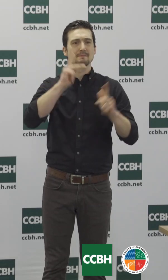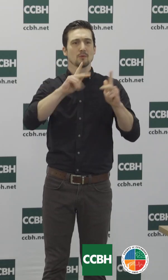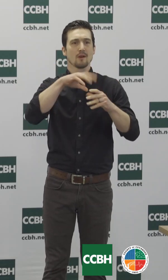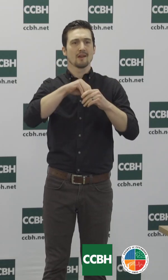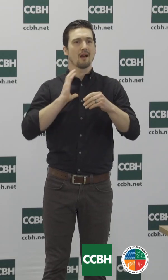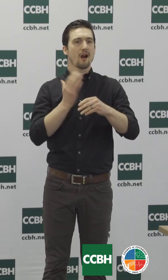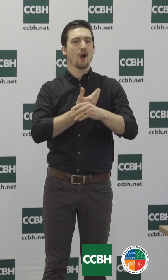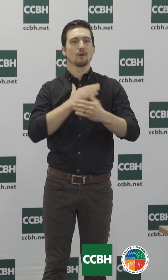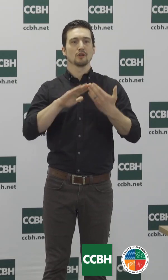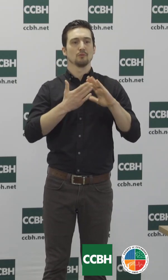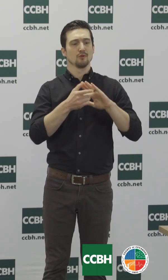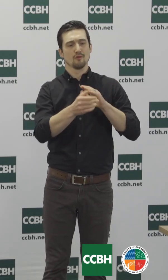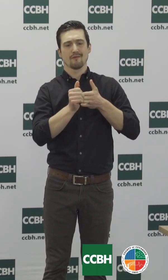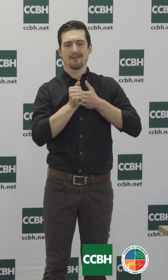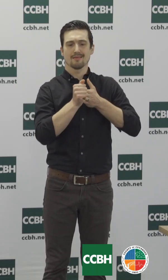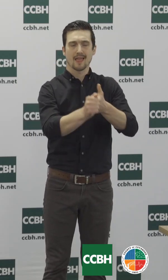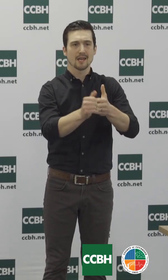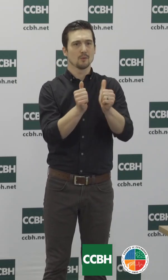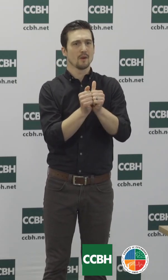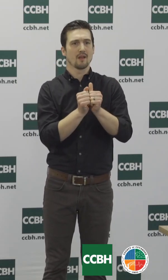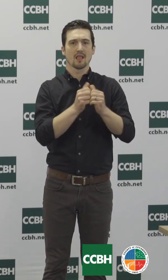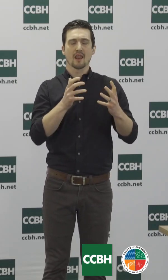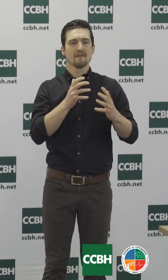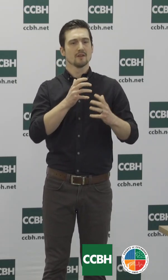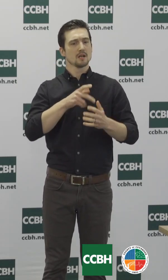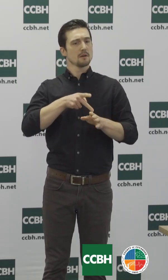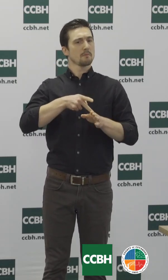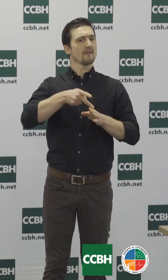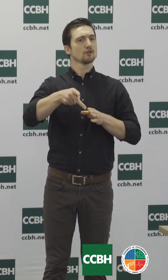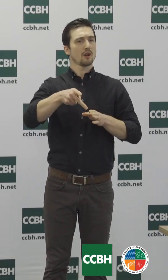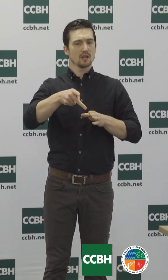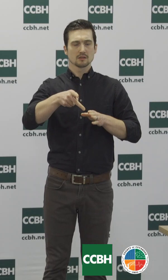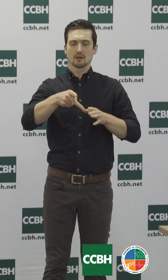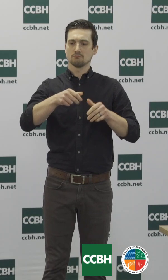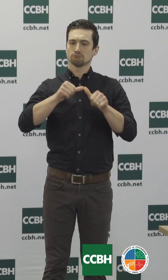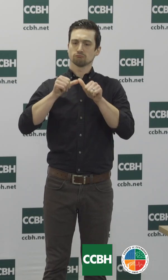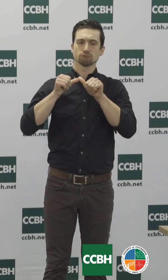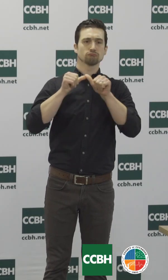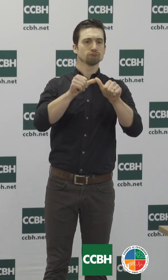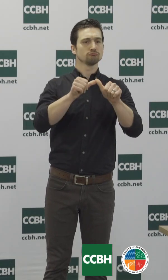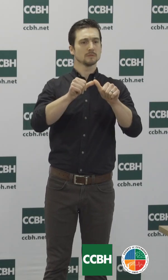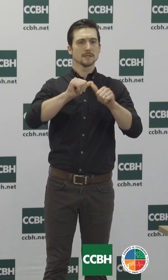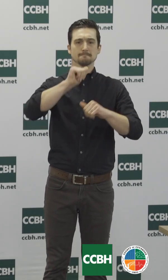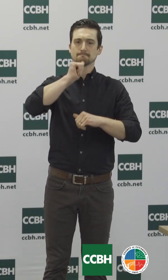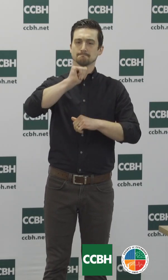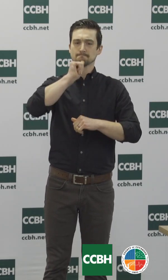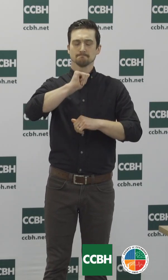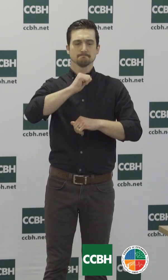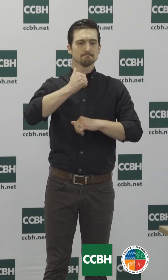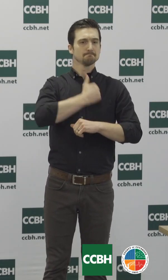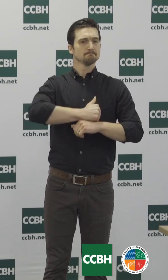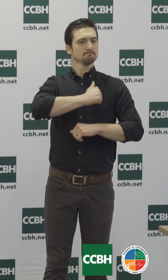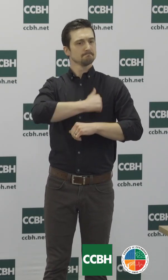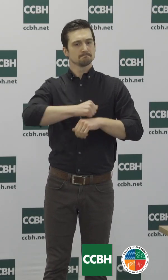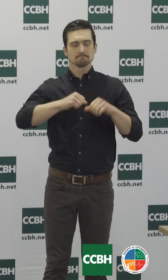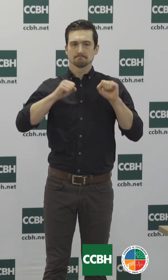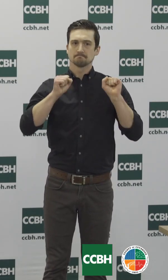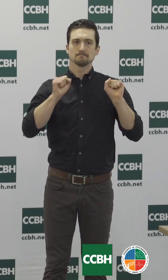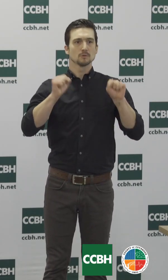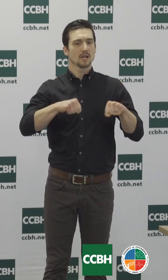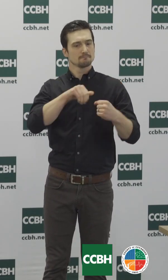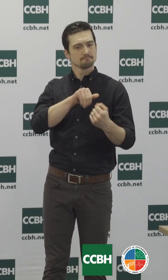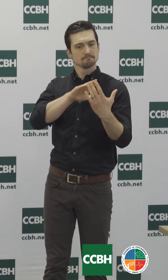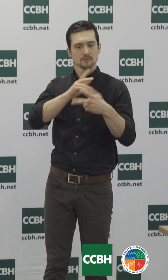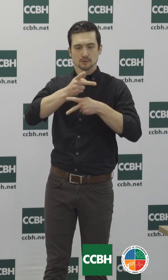have led with a lot of poise, composure, and perseverance to fight for the people you serve on a